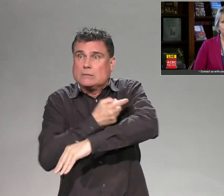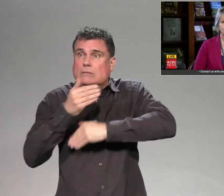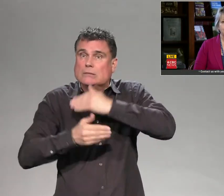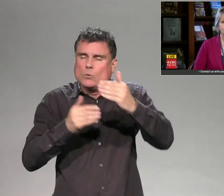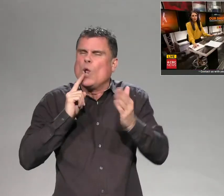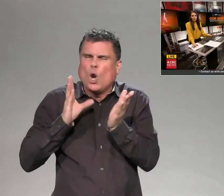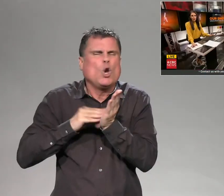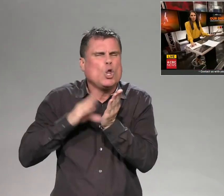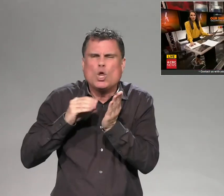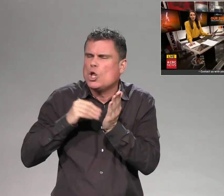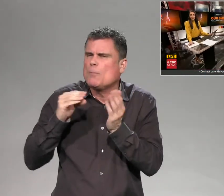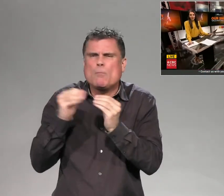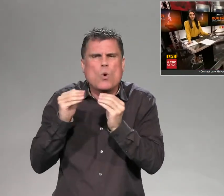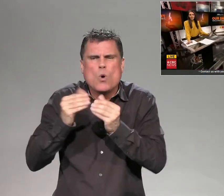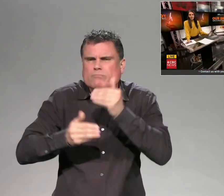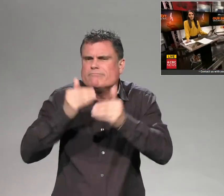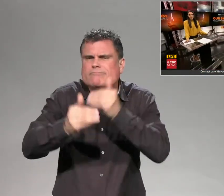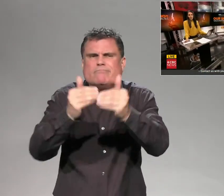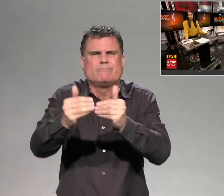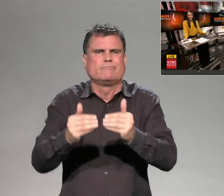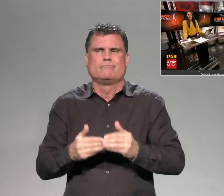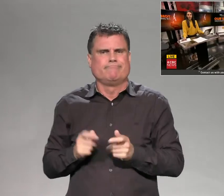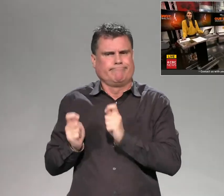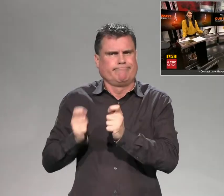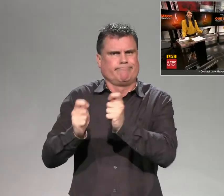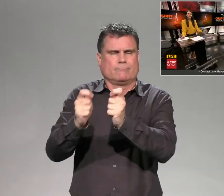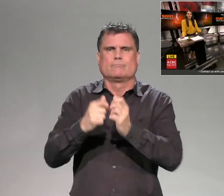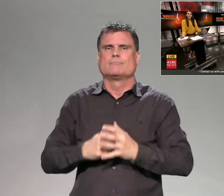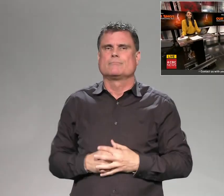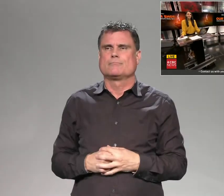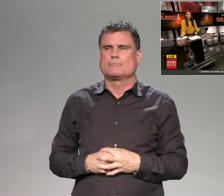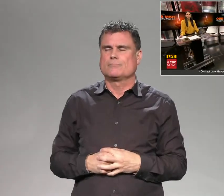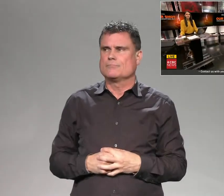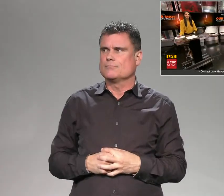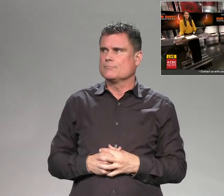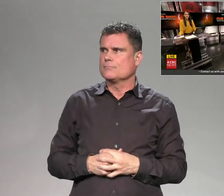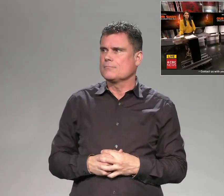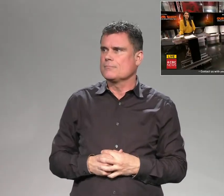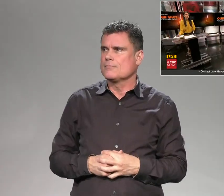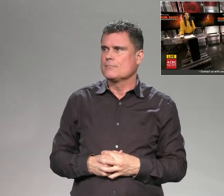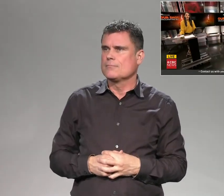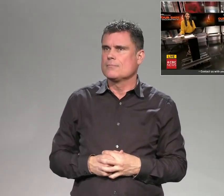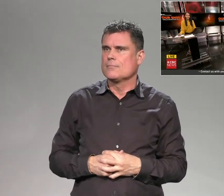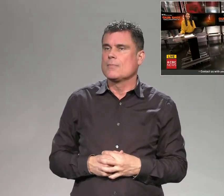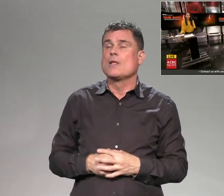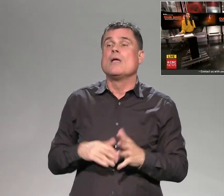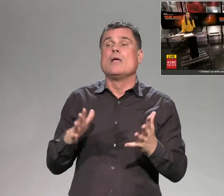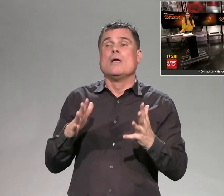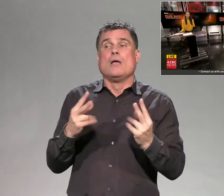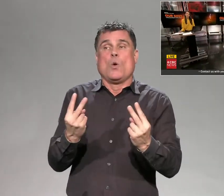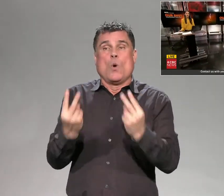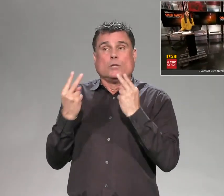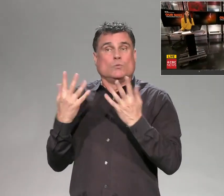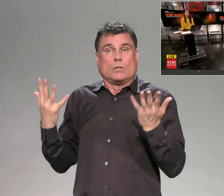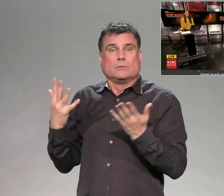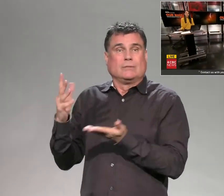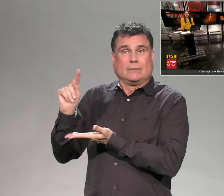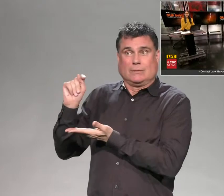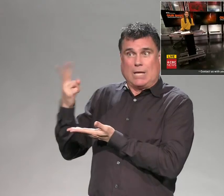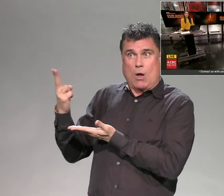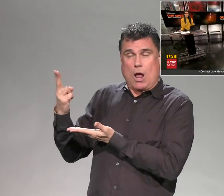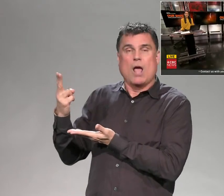Henry. You are watching our CBC Vancouver Town Hall on Vaccinating BC. You can call in now with your questions for our